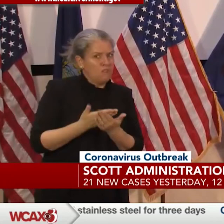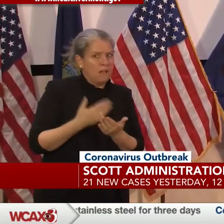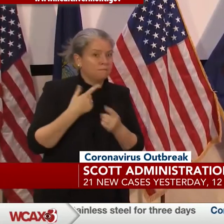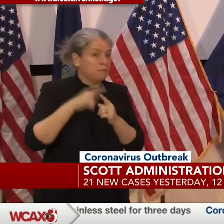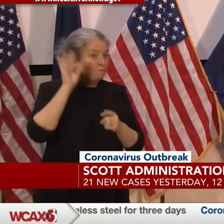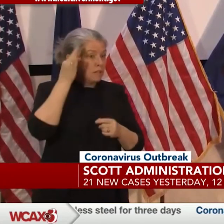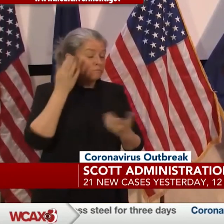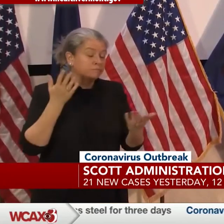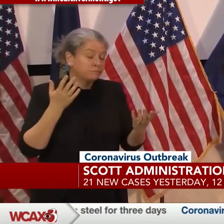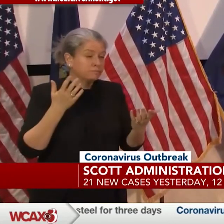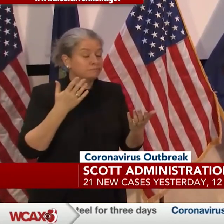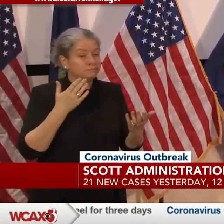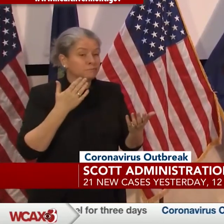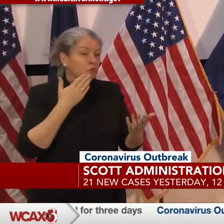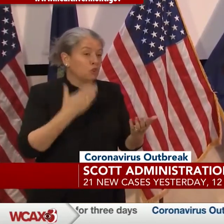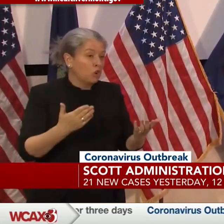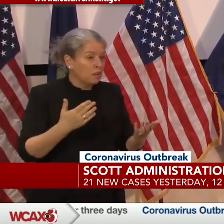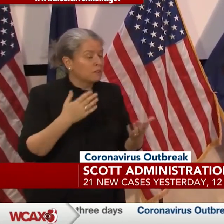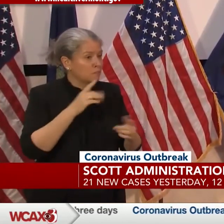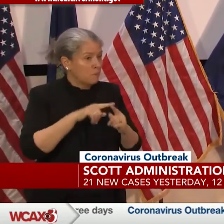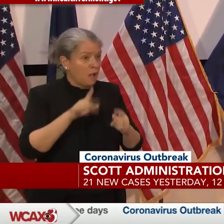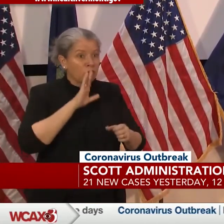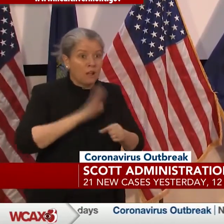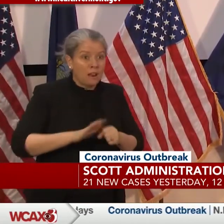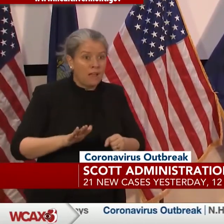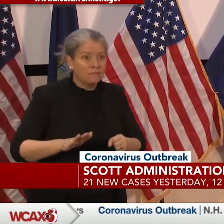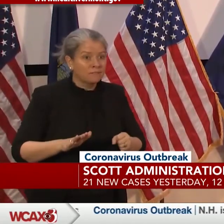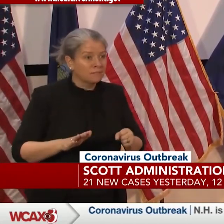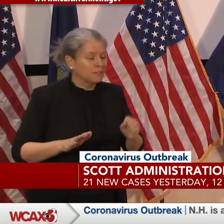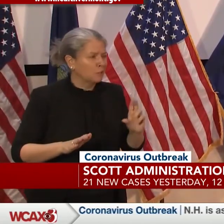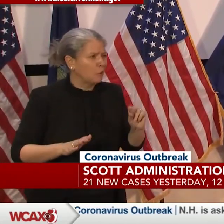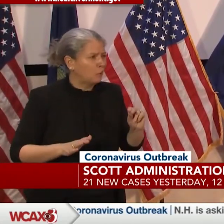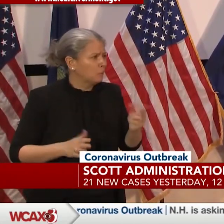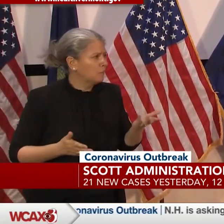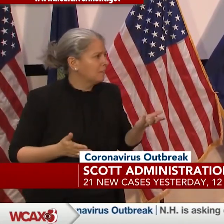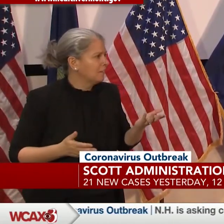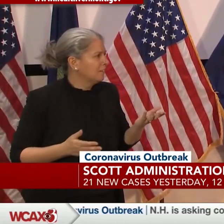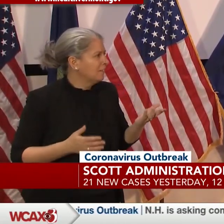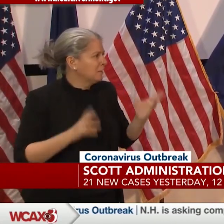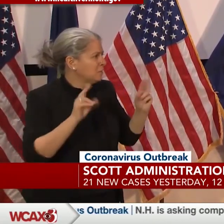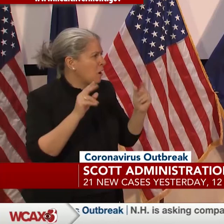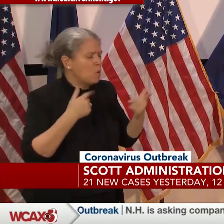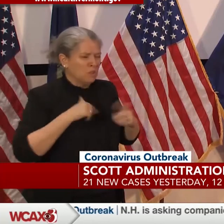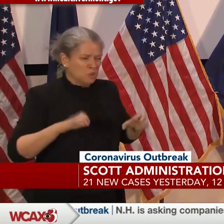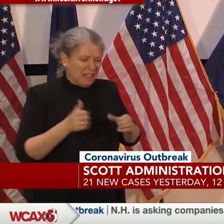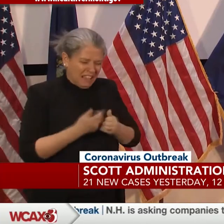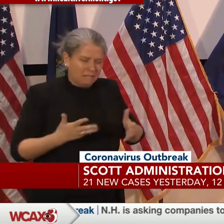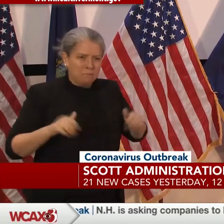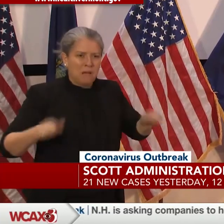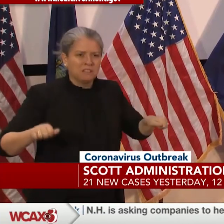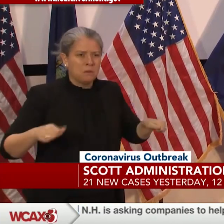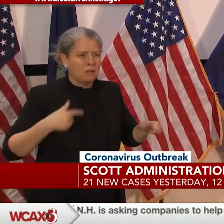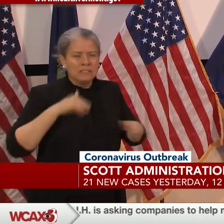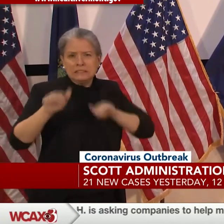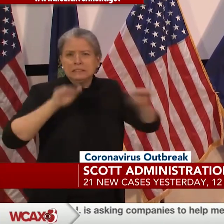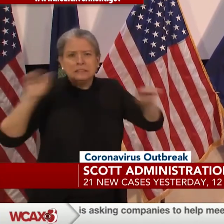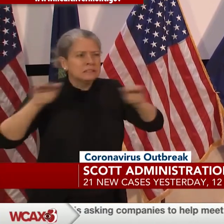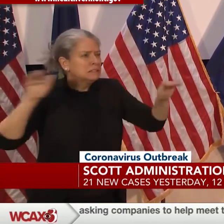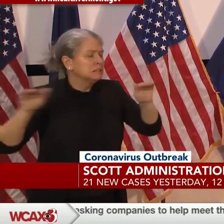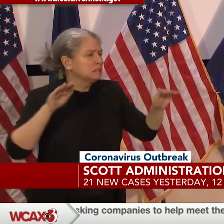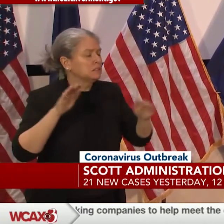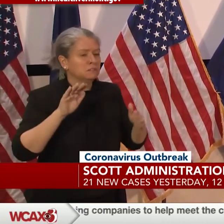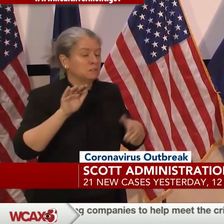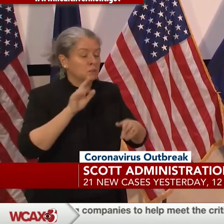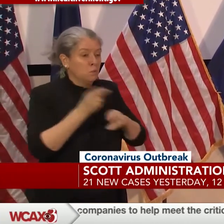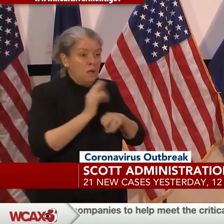That's good news, but it doesn't mean that we relax in some respects. We're pulling every lever we can, using some of